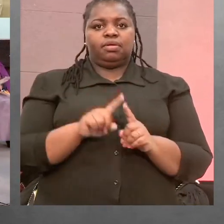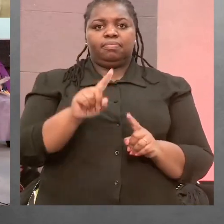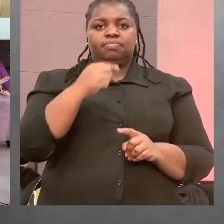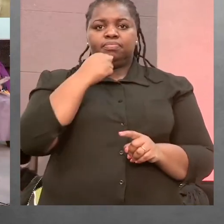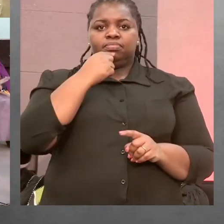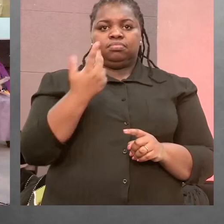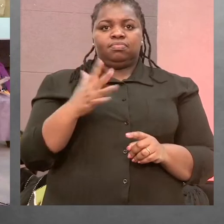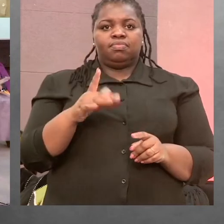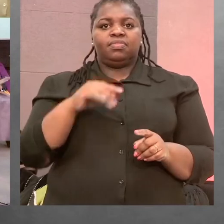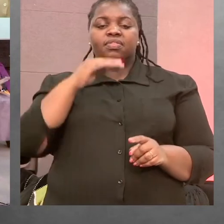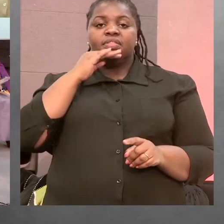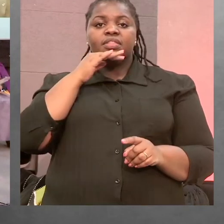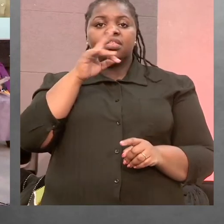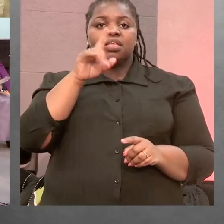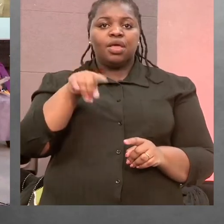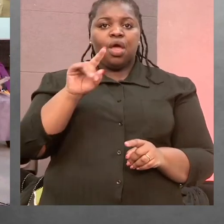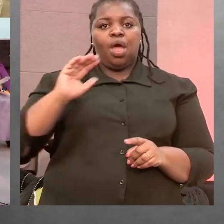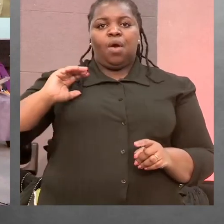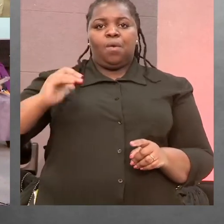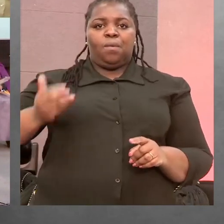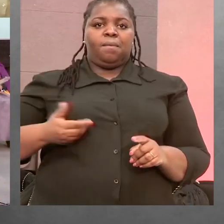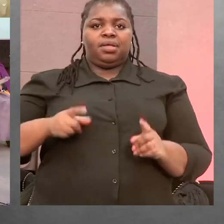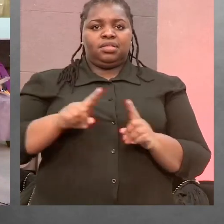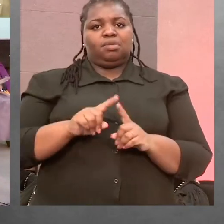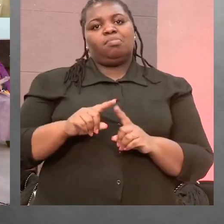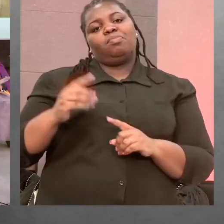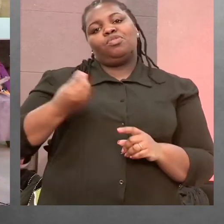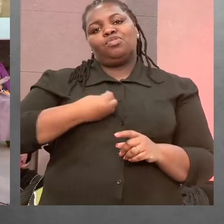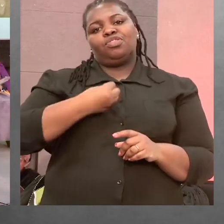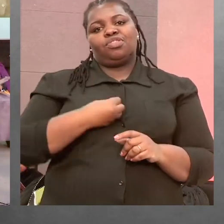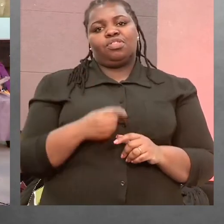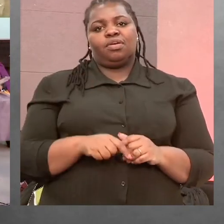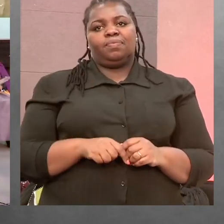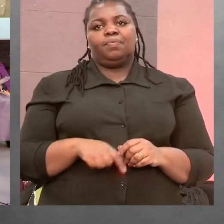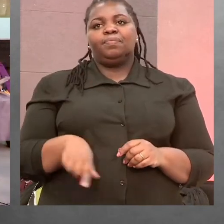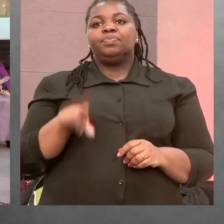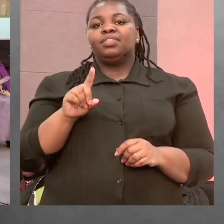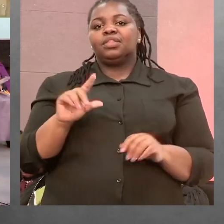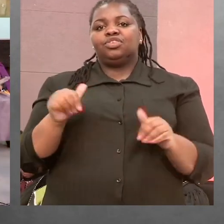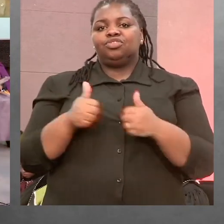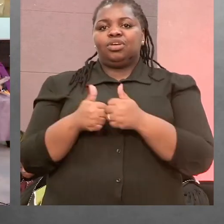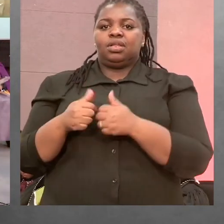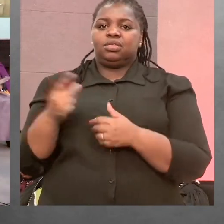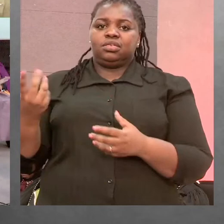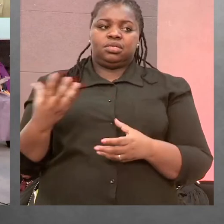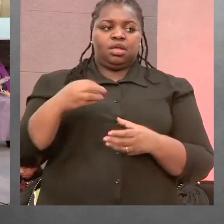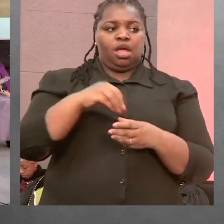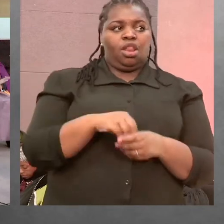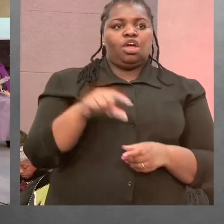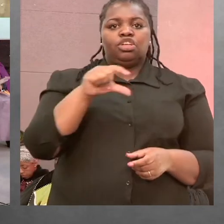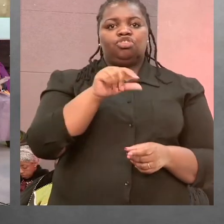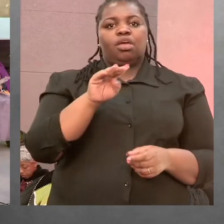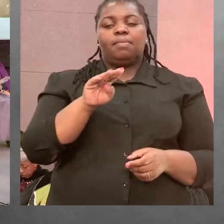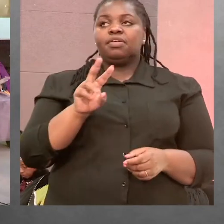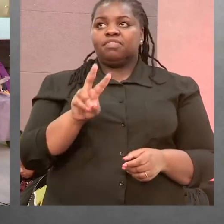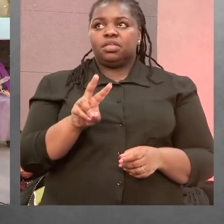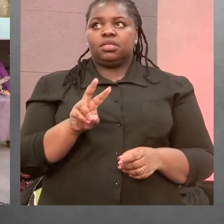setbacks encountered by women and the youth. These challenges include gender-based